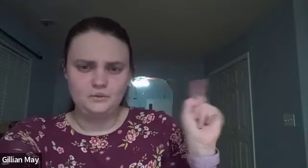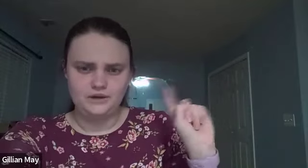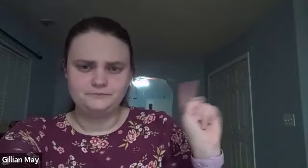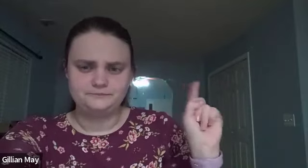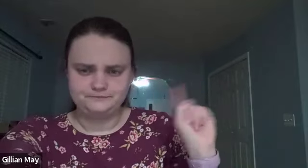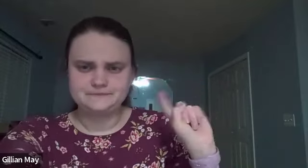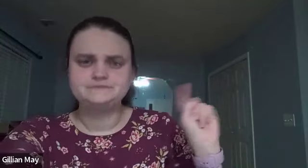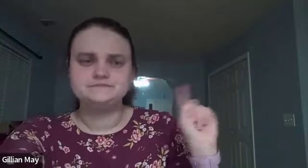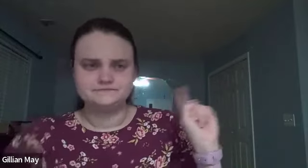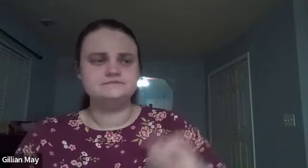Where.